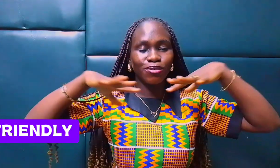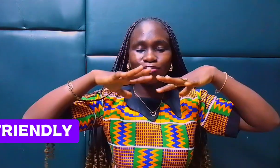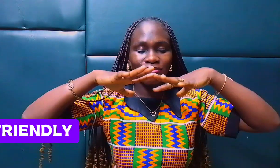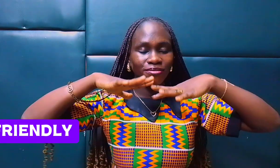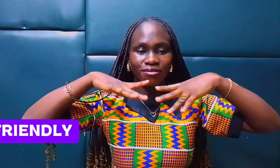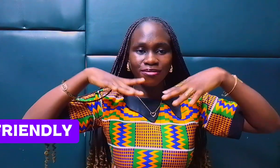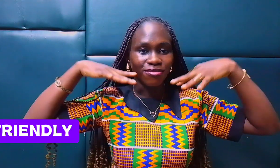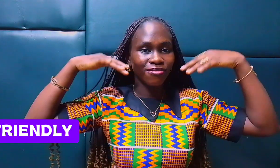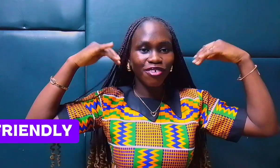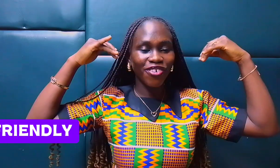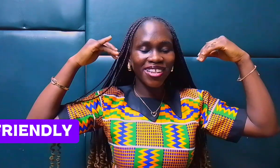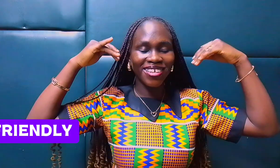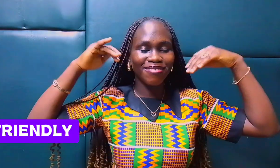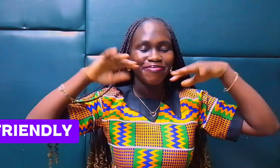So friendly.